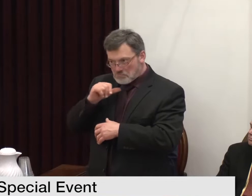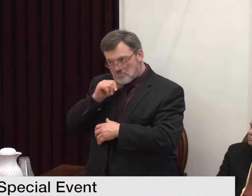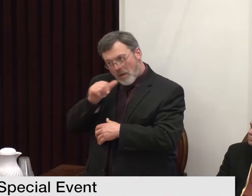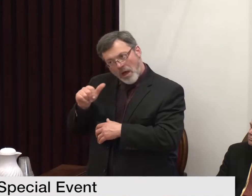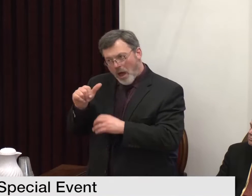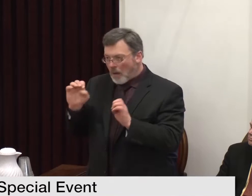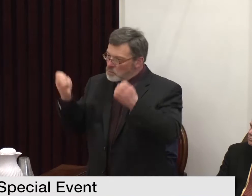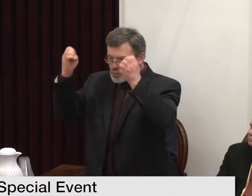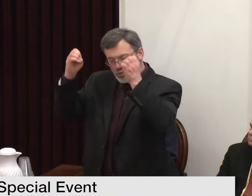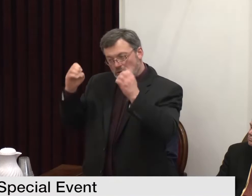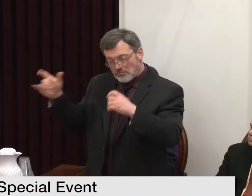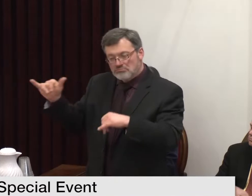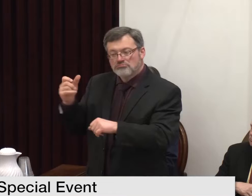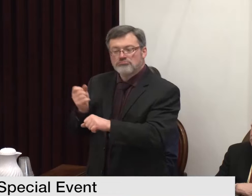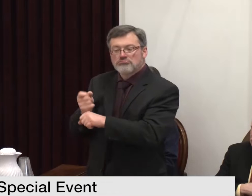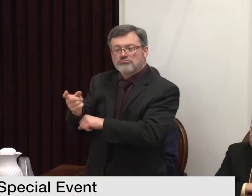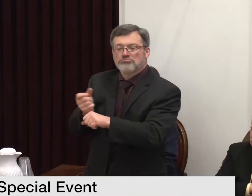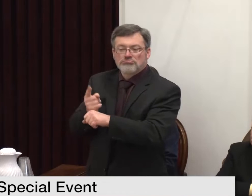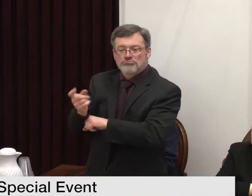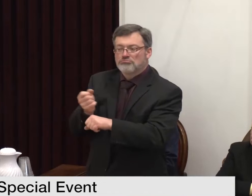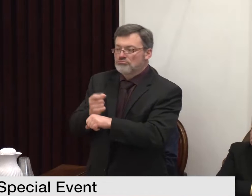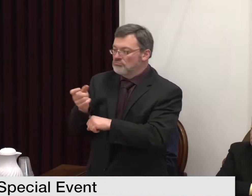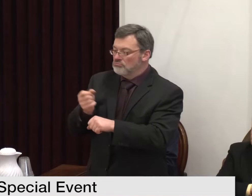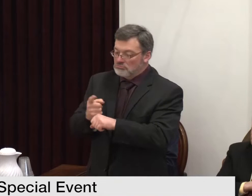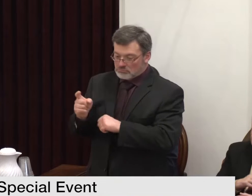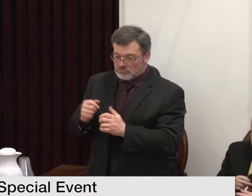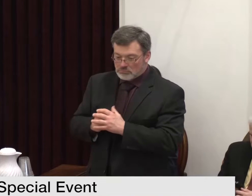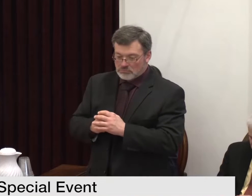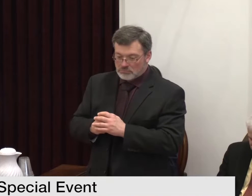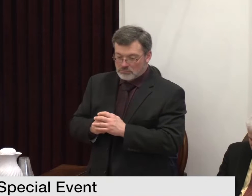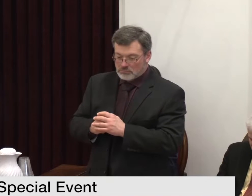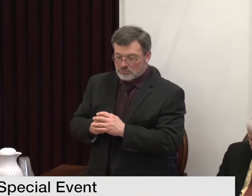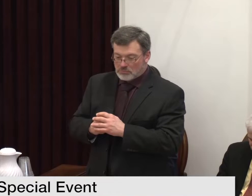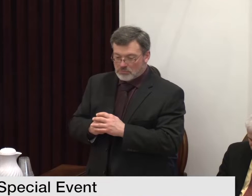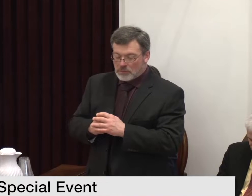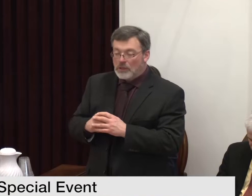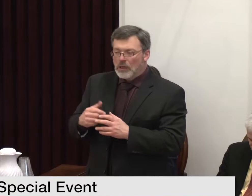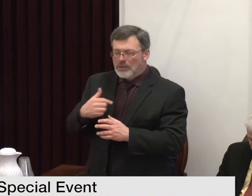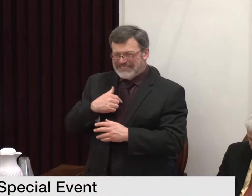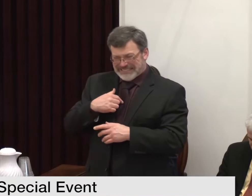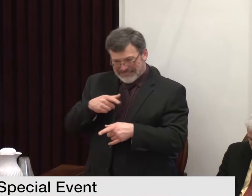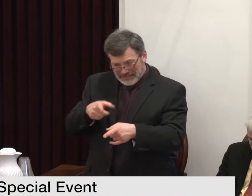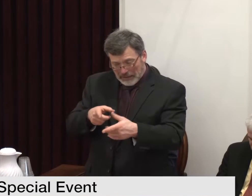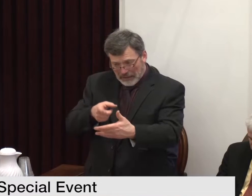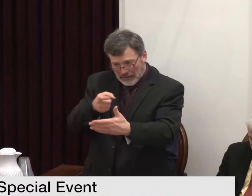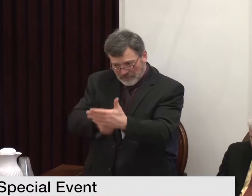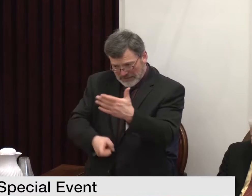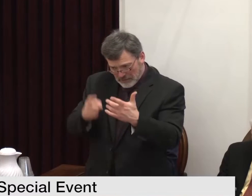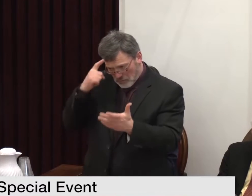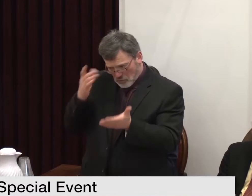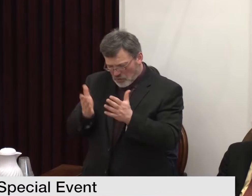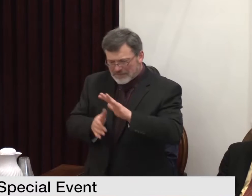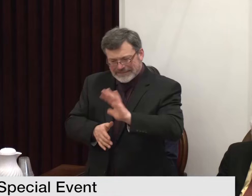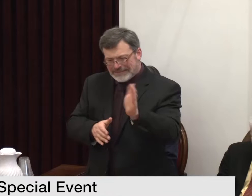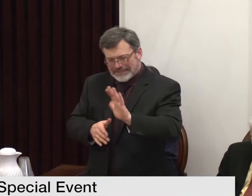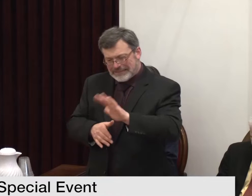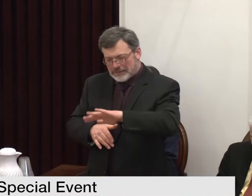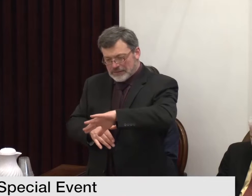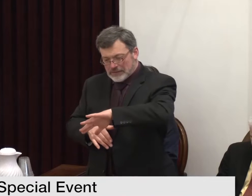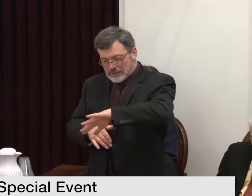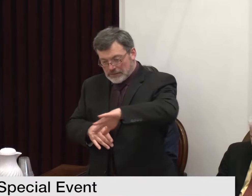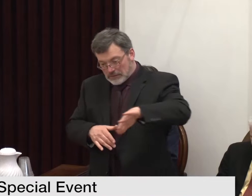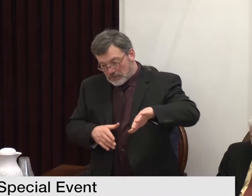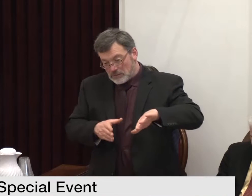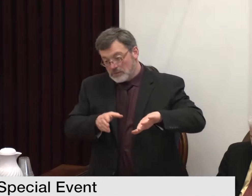continue to move away from fee-for-service. The Centers for Medicare and Medicaid Services are advancing